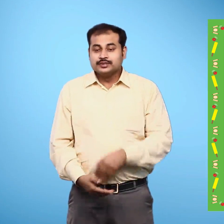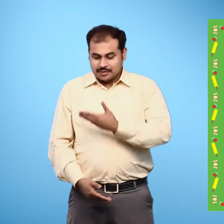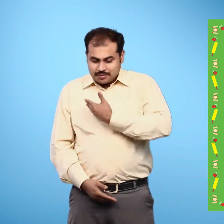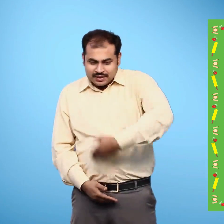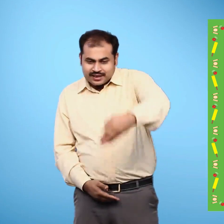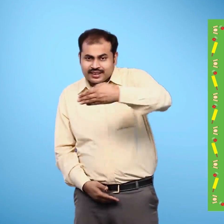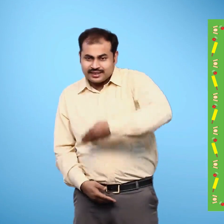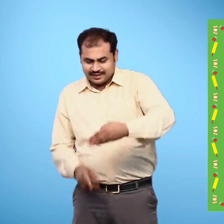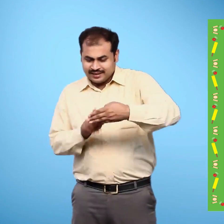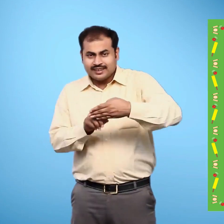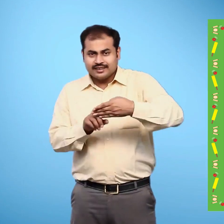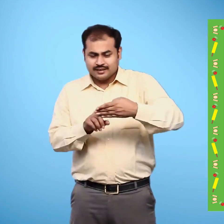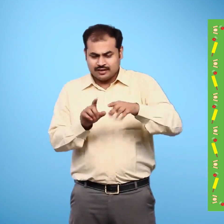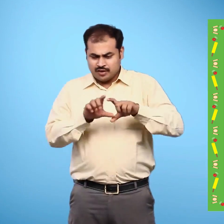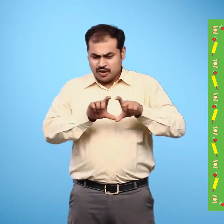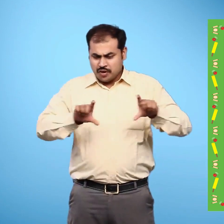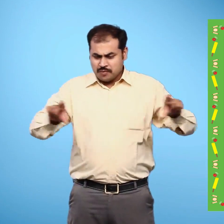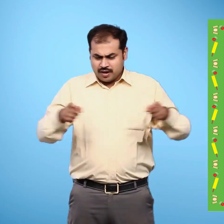A bat is long.